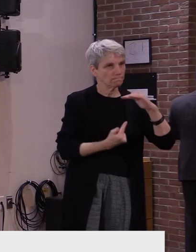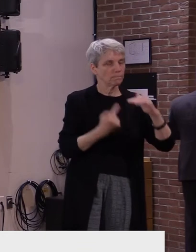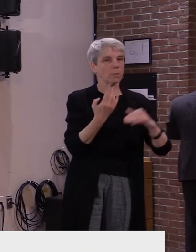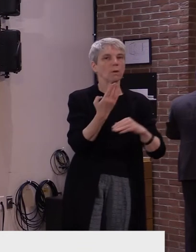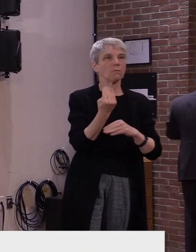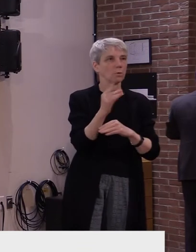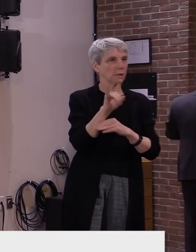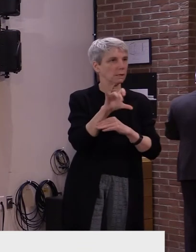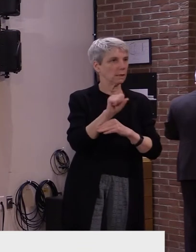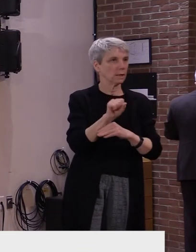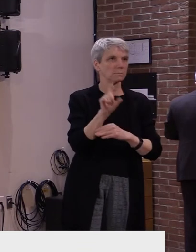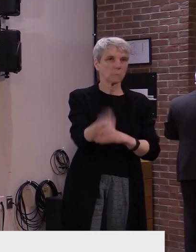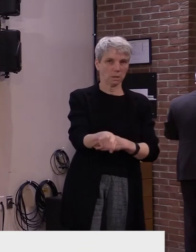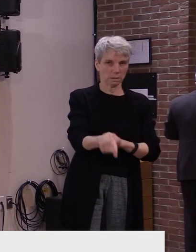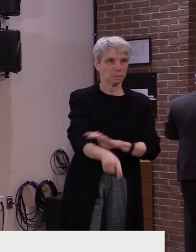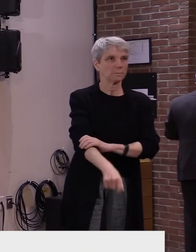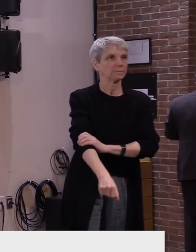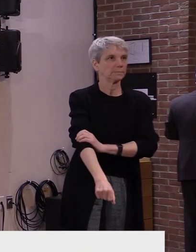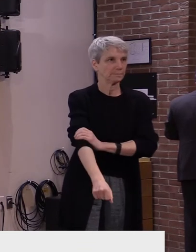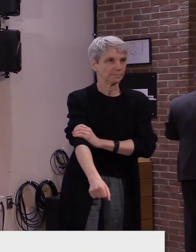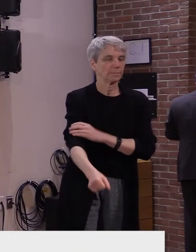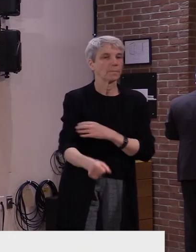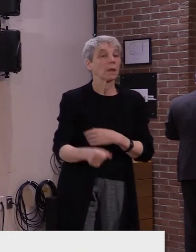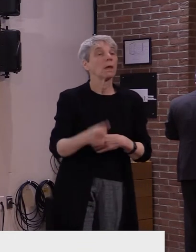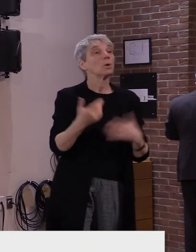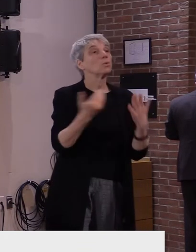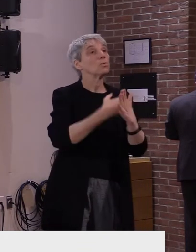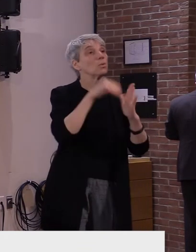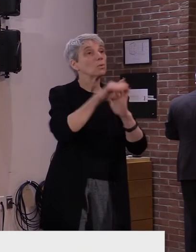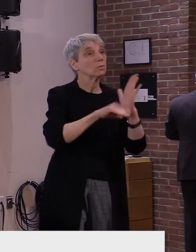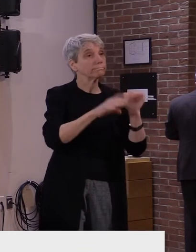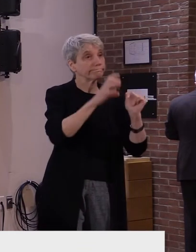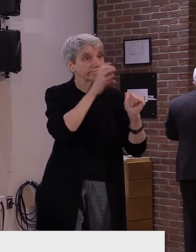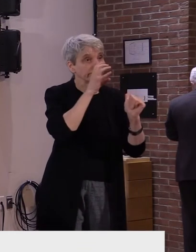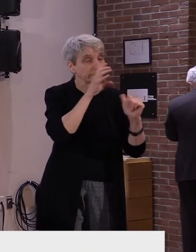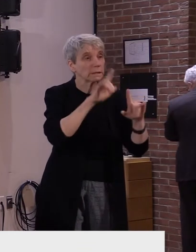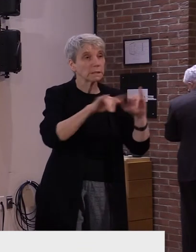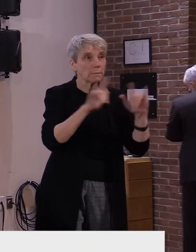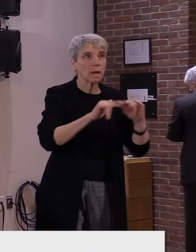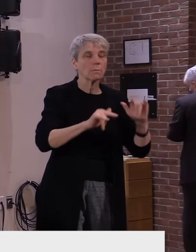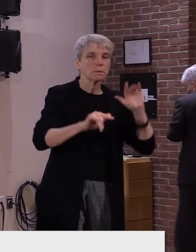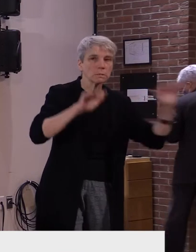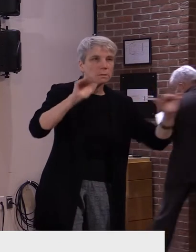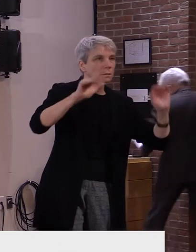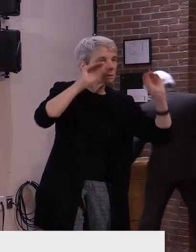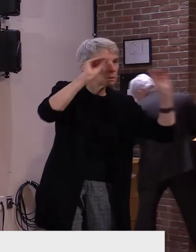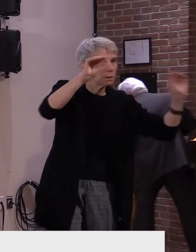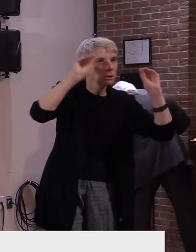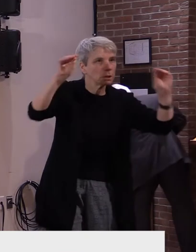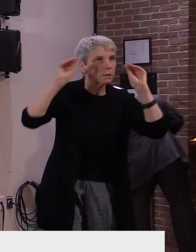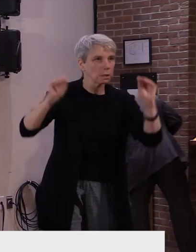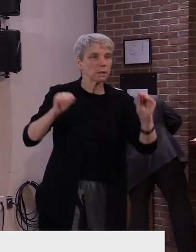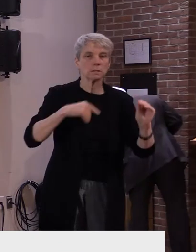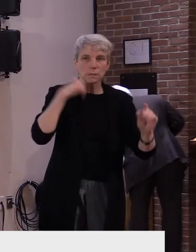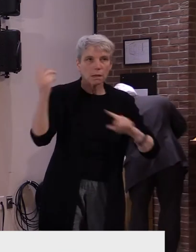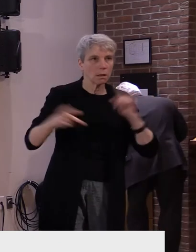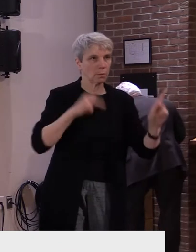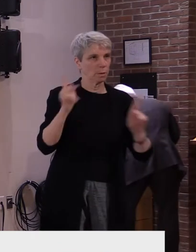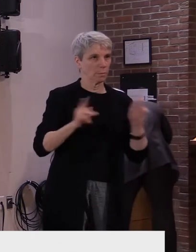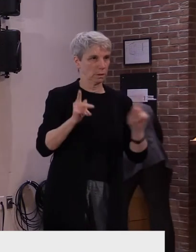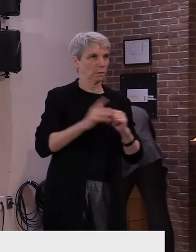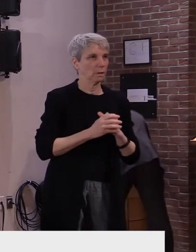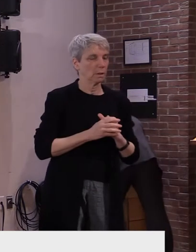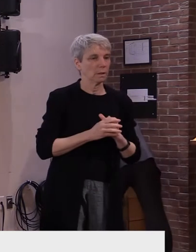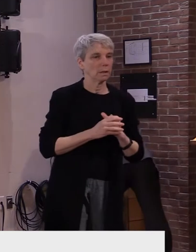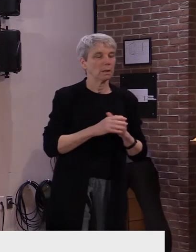also increasing our outreach and educational efforts mr sherling will update you on a plan to make sure we're seeing adherence to